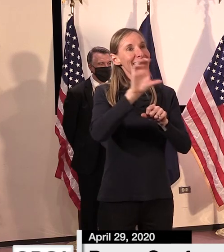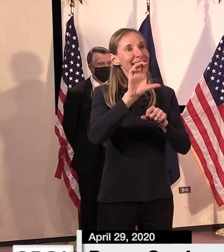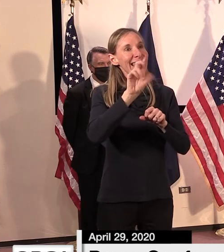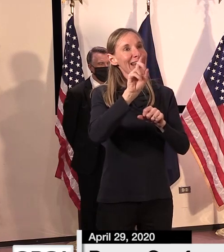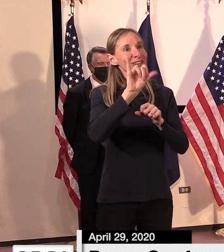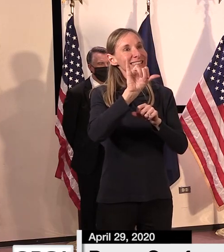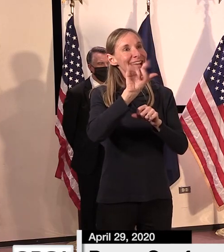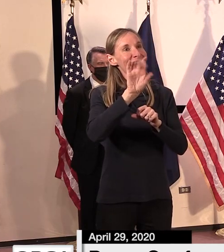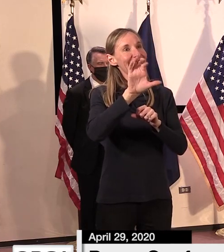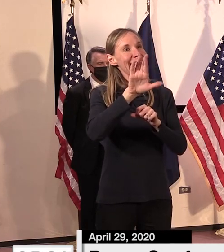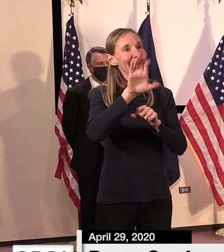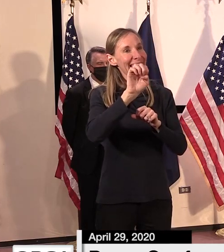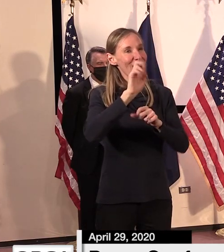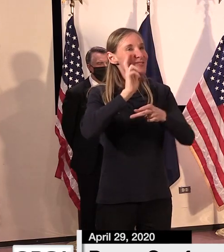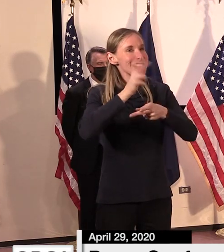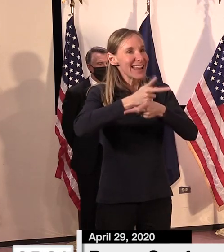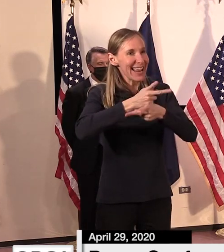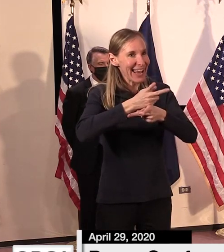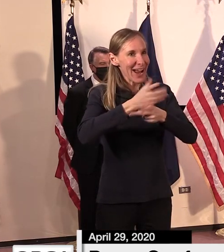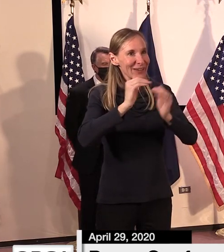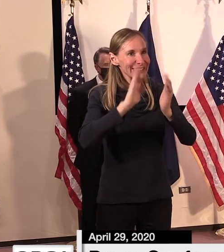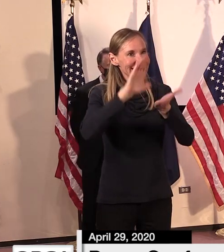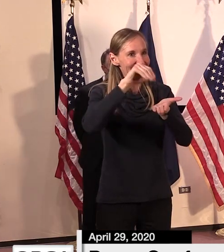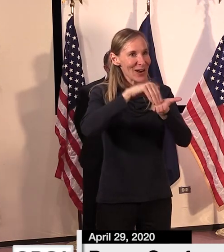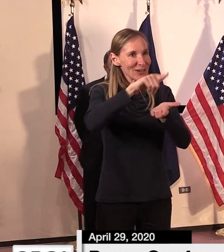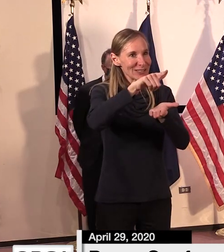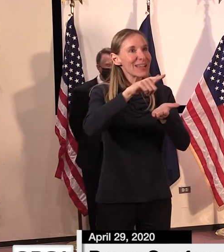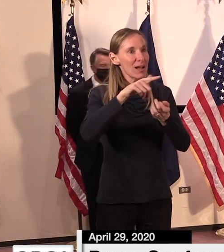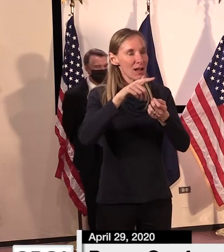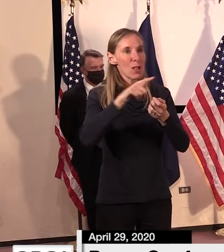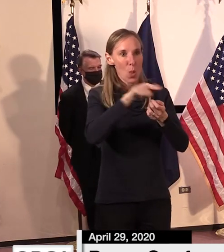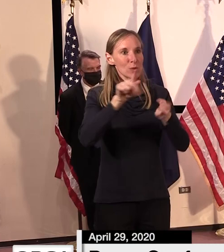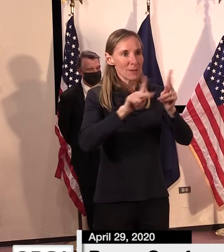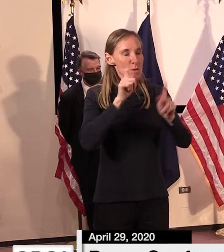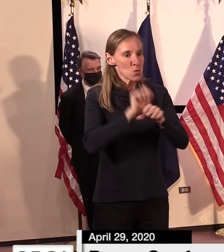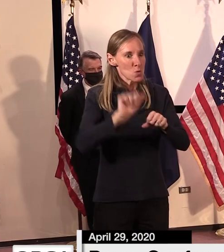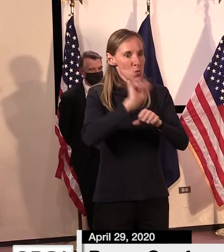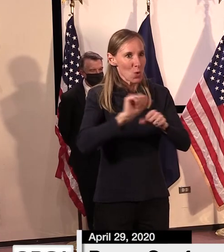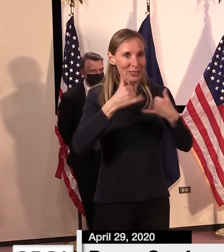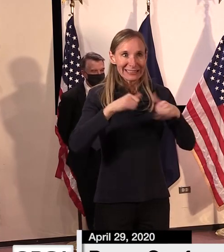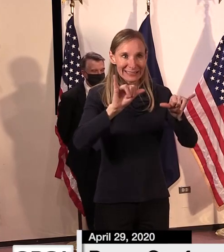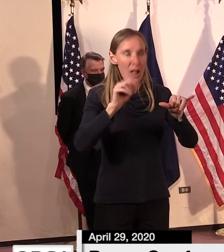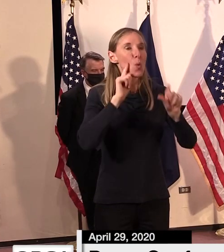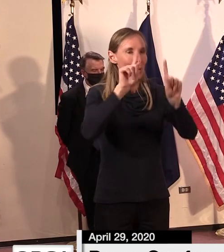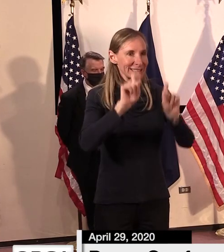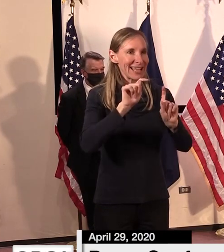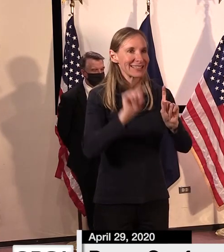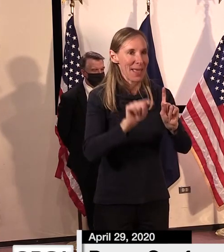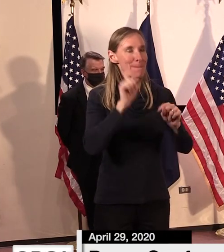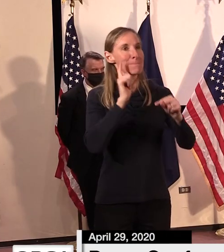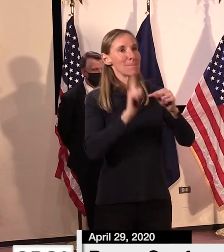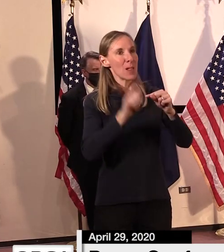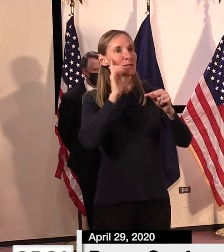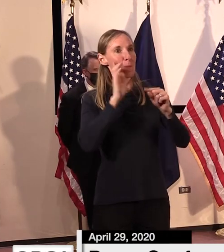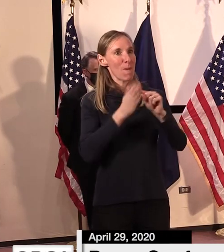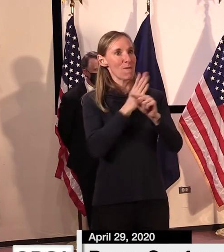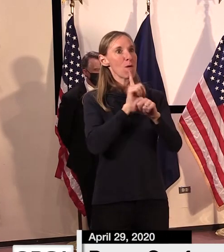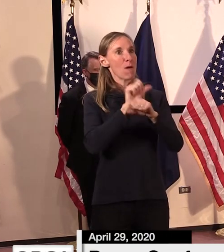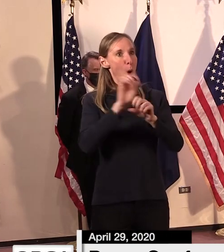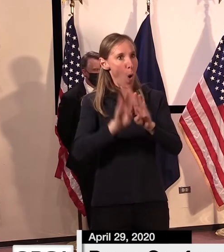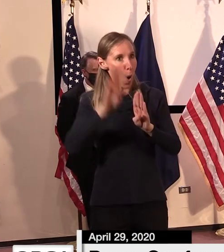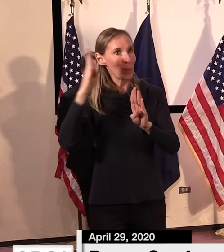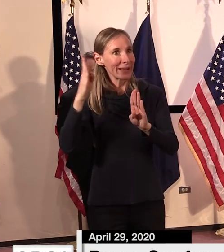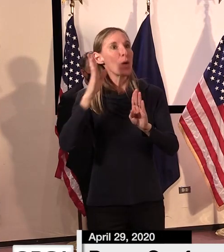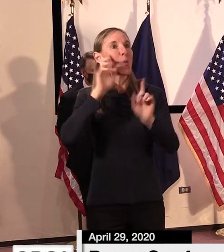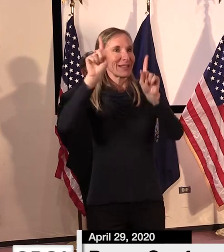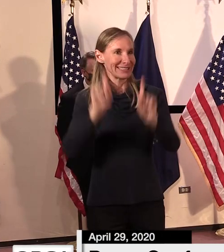to reopen to provide the essential service that so many rely on. Increasing our testing to childcare workers on top